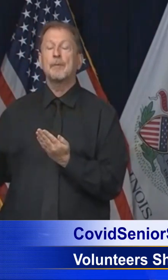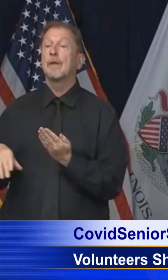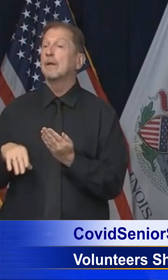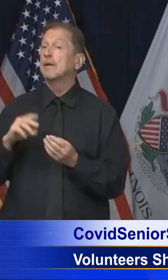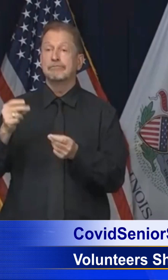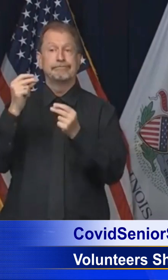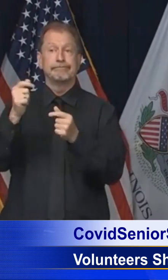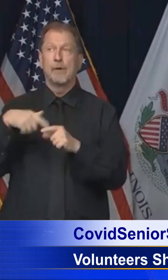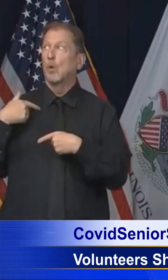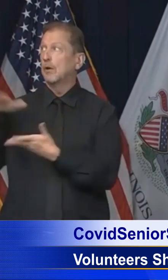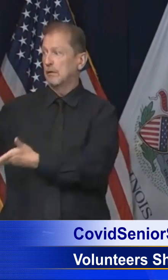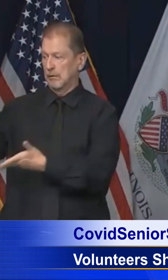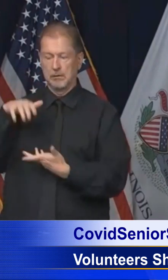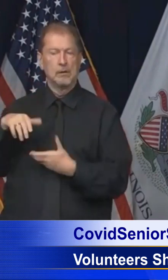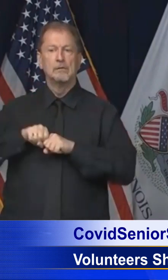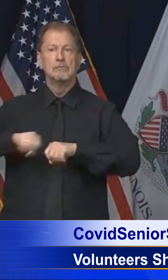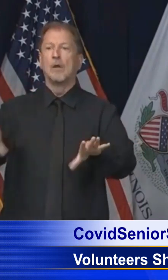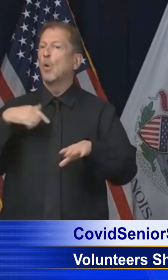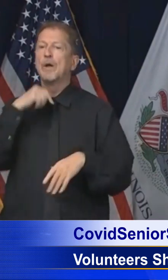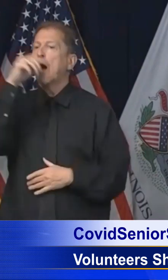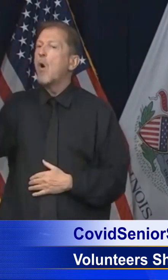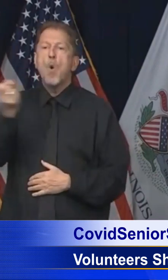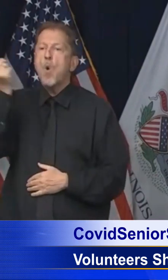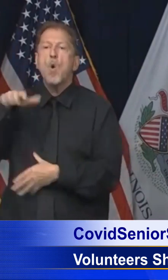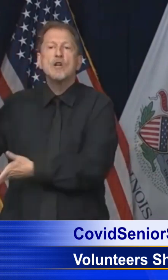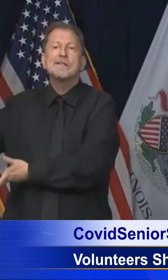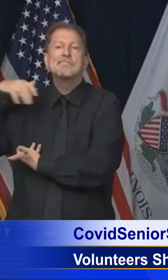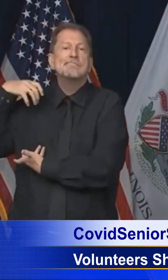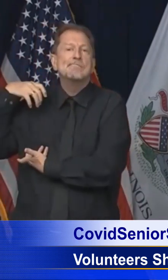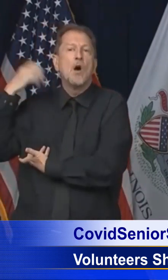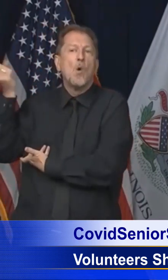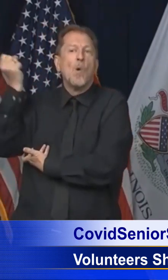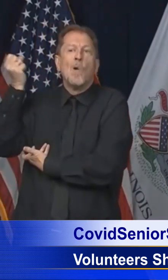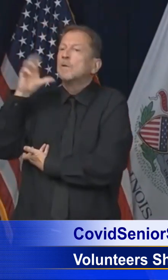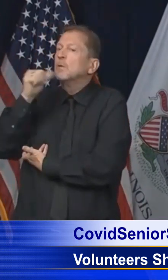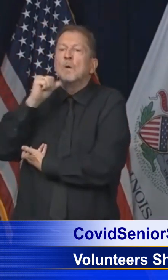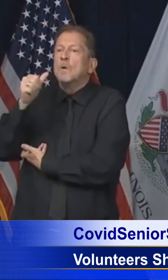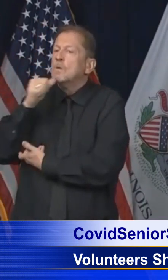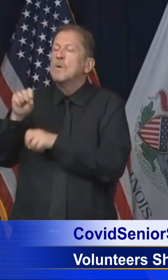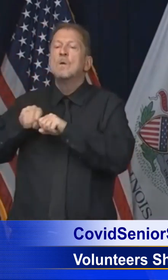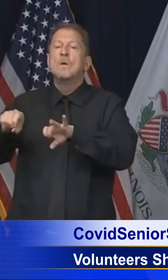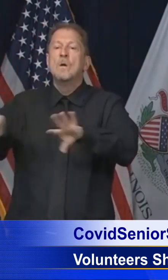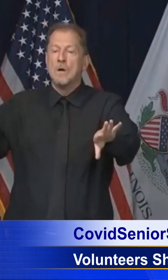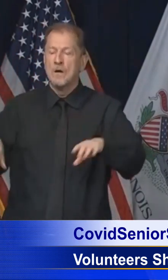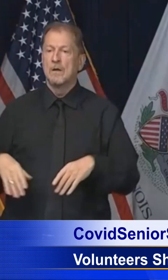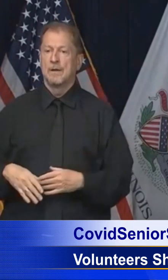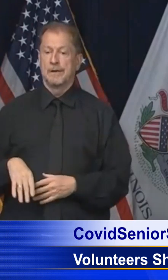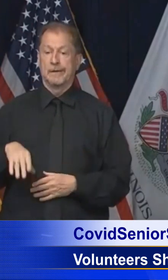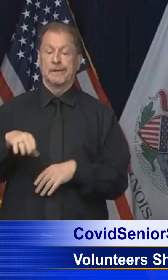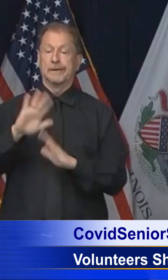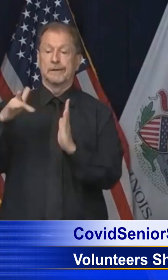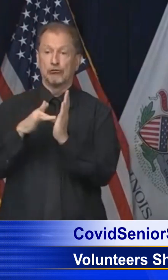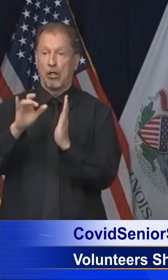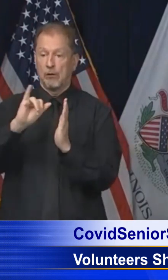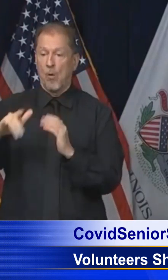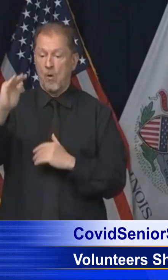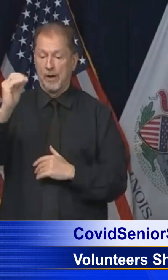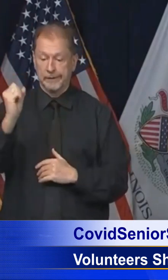as we get whatever we get, we are shipping it out to various places. Downstate Illinois, southern Illinois, central